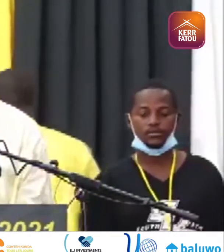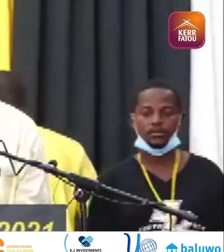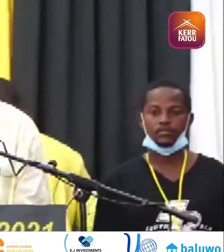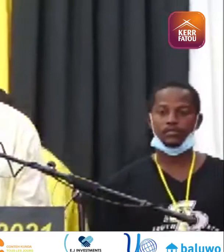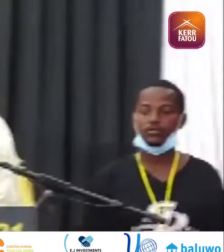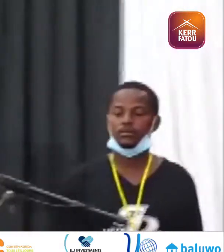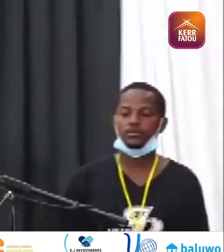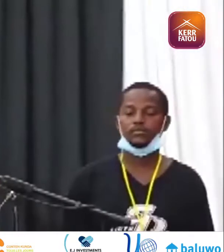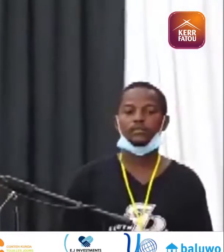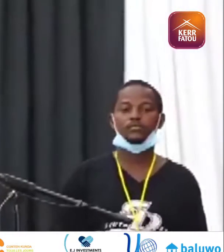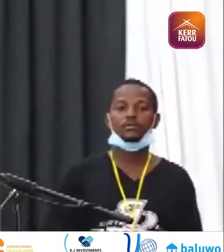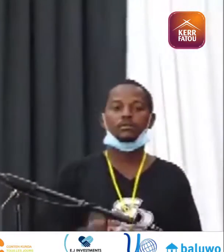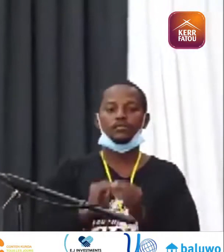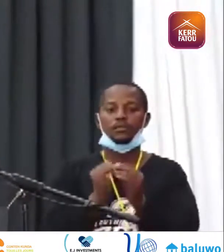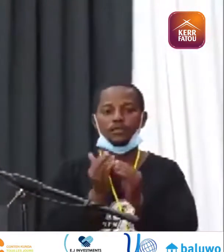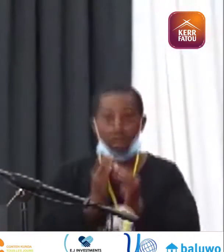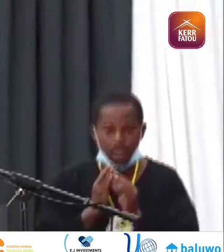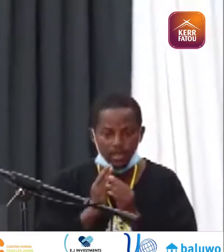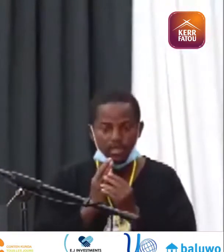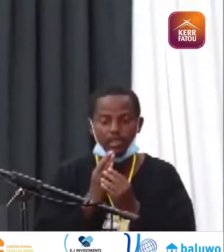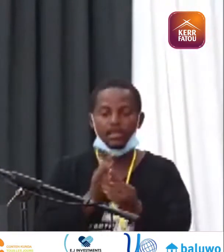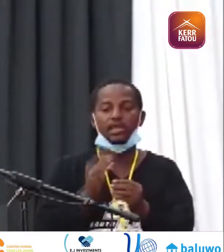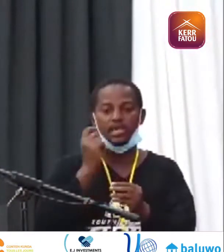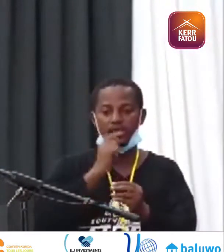Party leader, Secretary General,